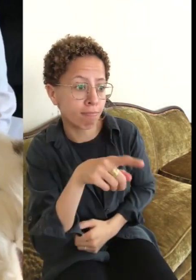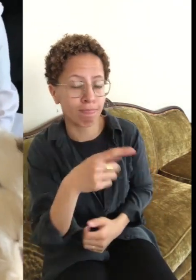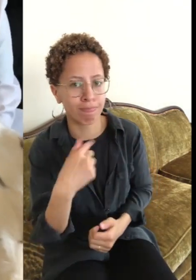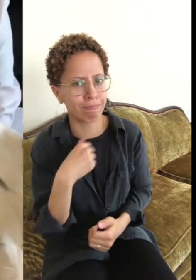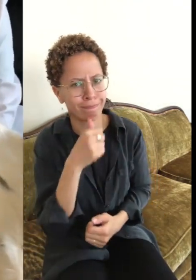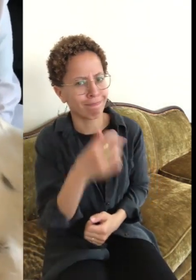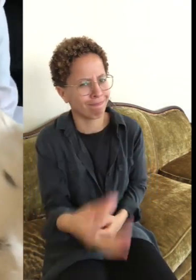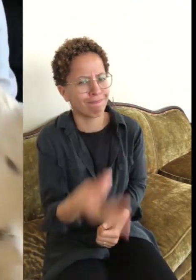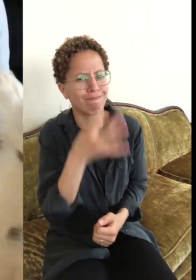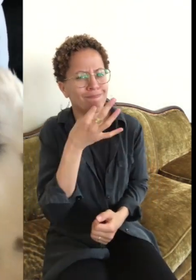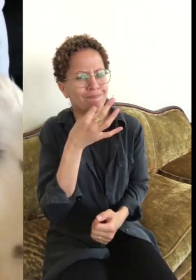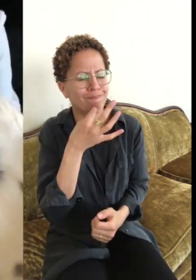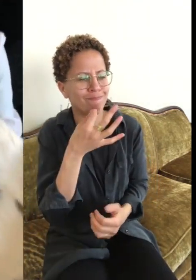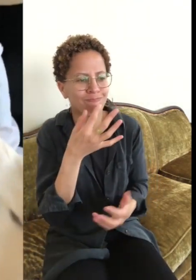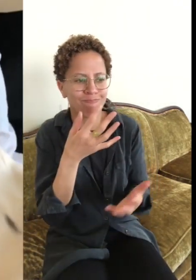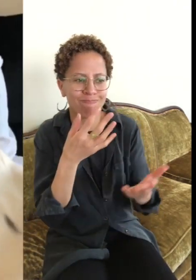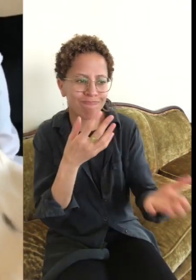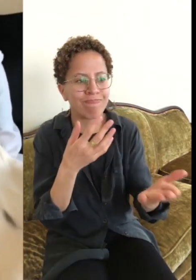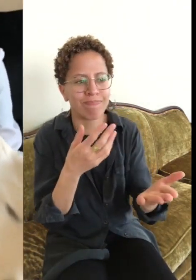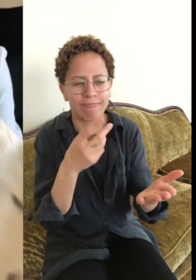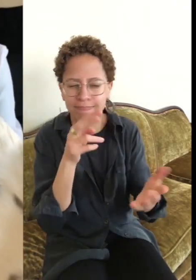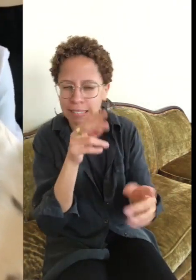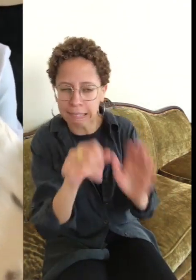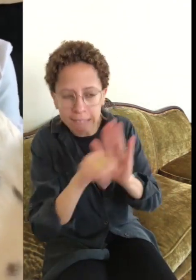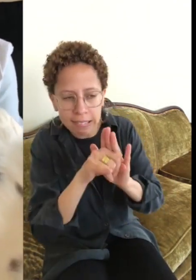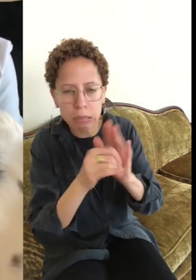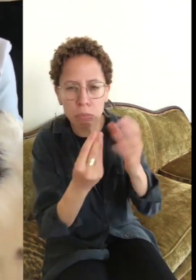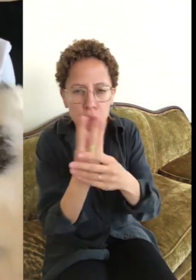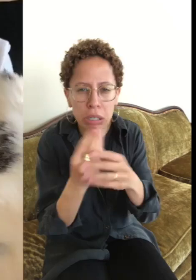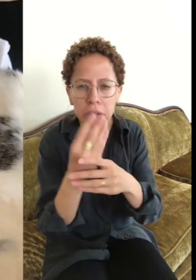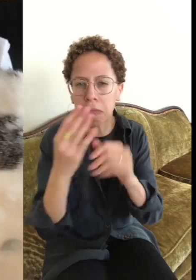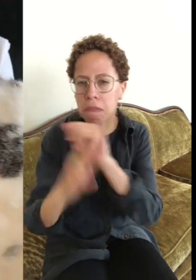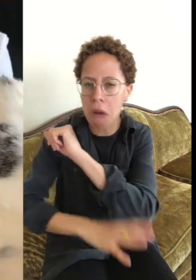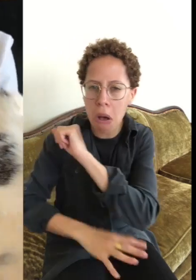this is spring or fall, but I bet there's some expert hunters and